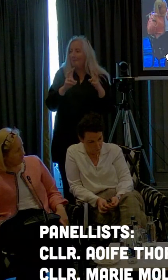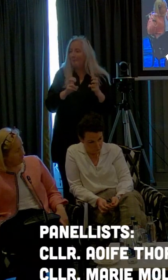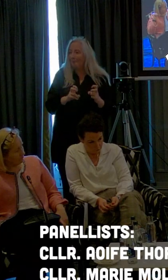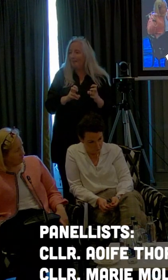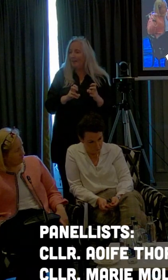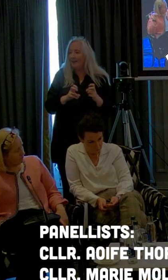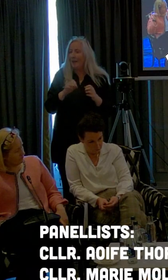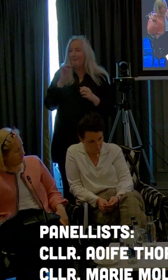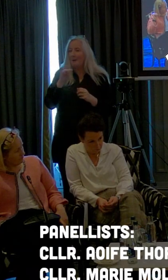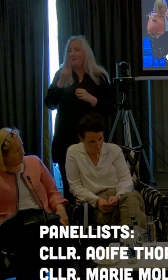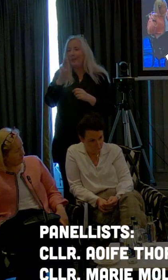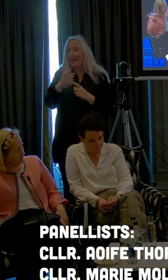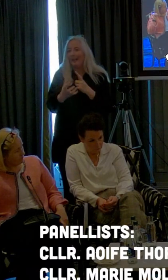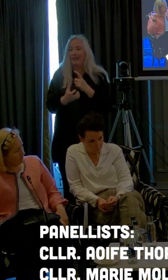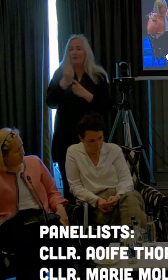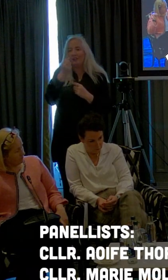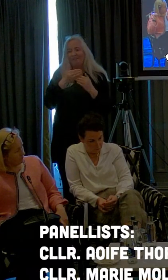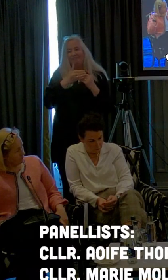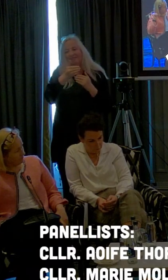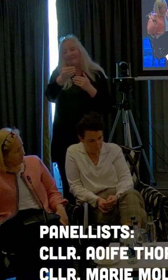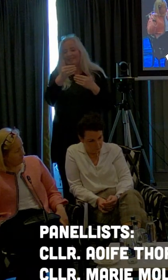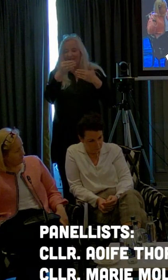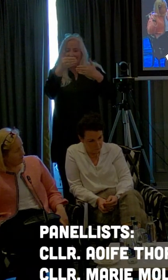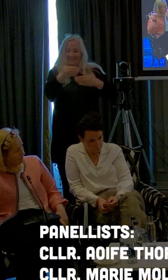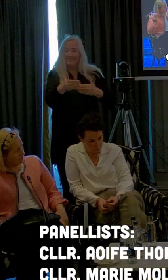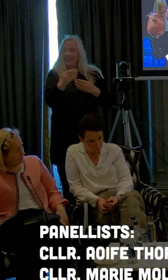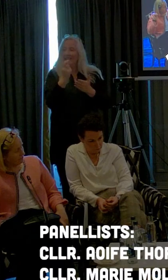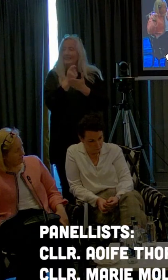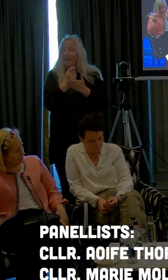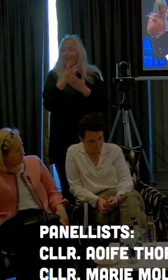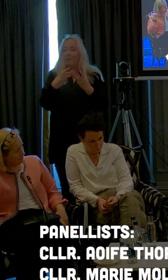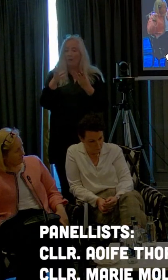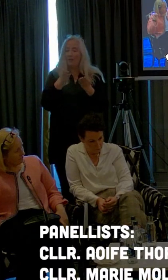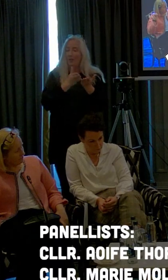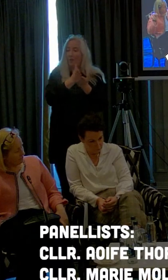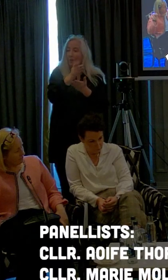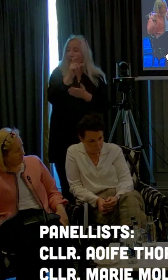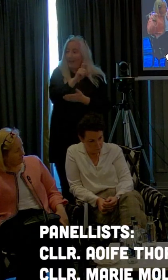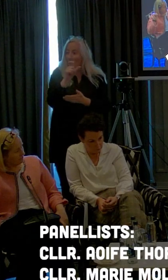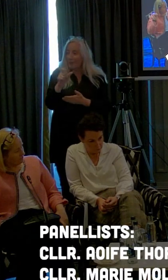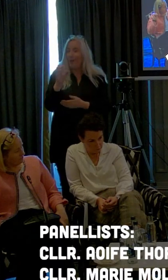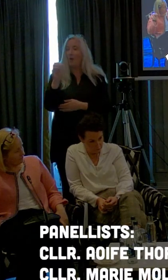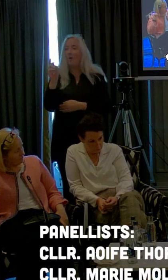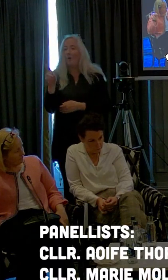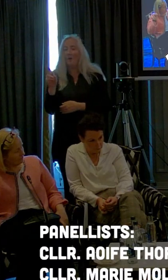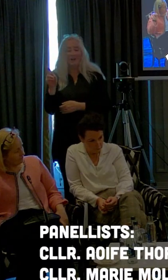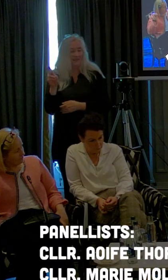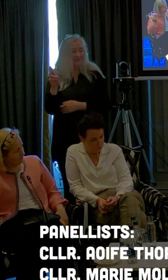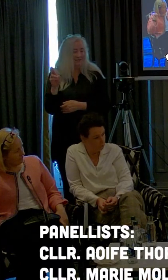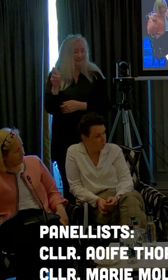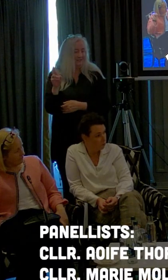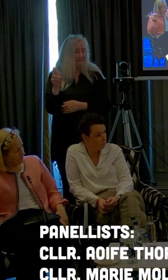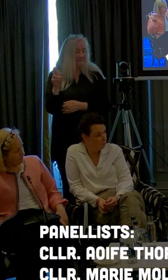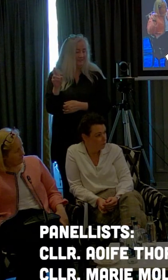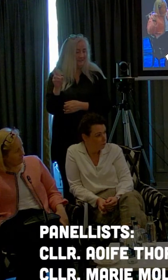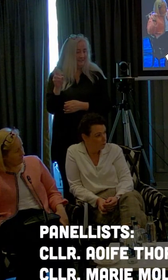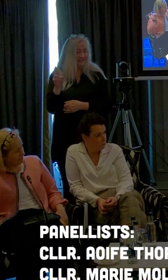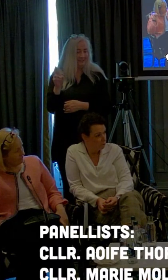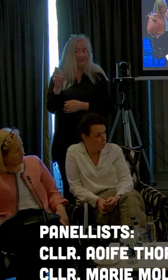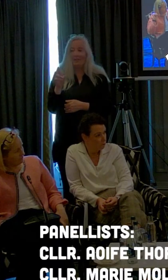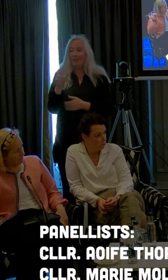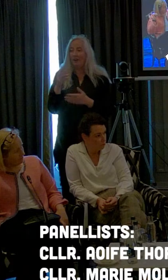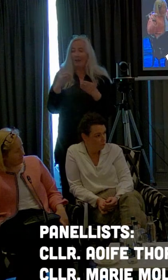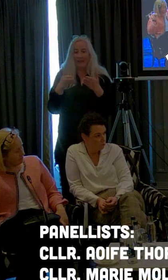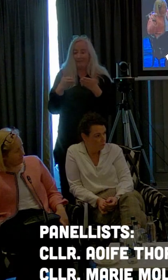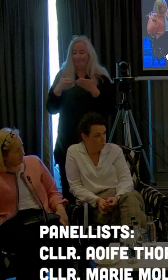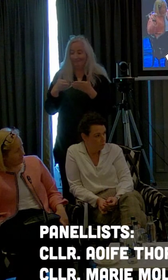going to achieve maybe over a period of time in the council? Or is it sort of, you know, do you end up getting distracted or whatever,